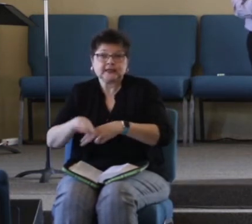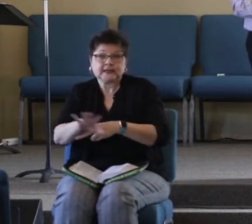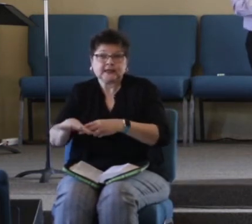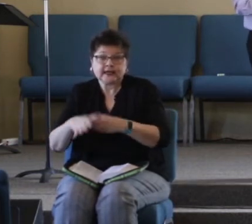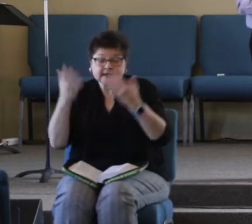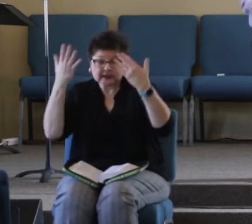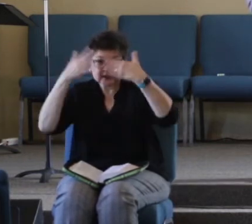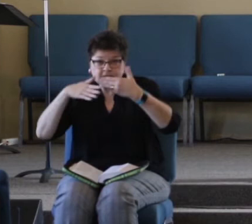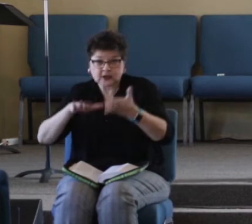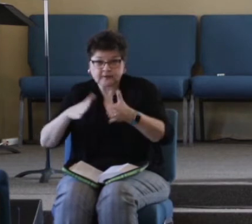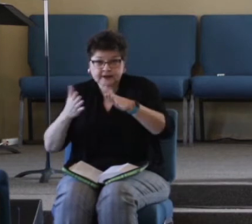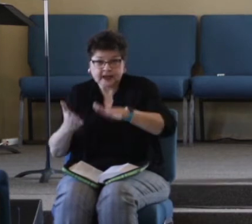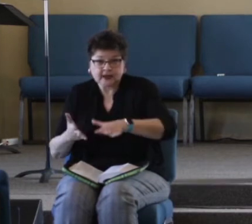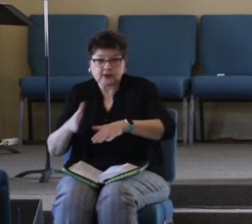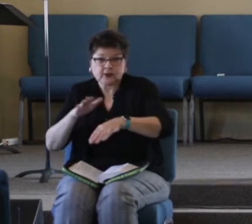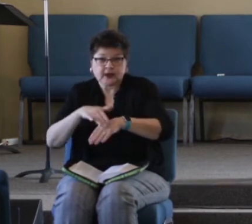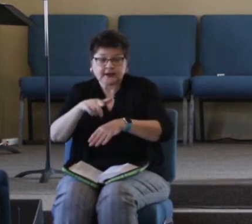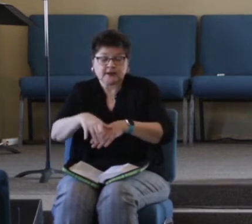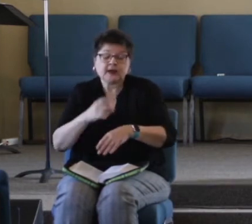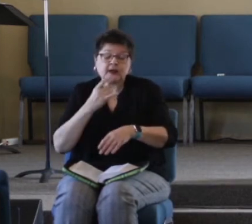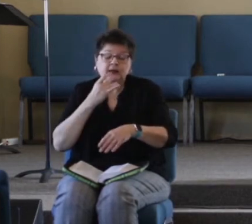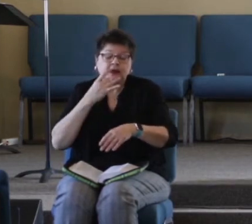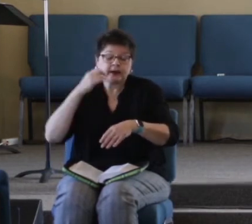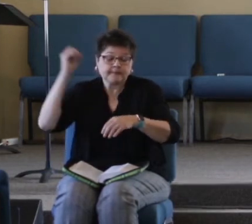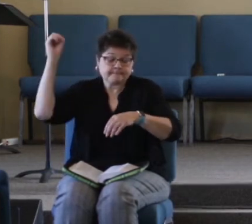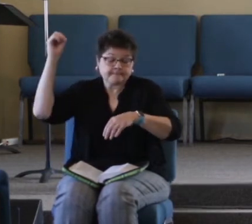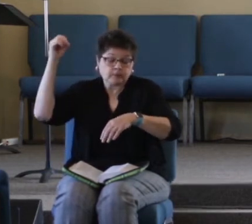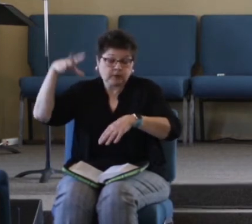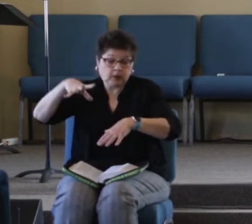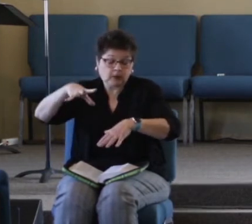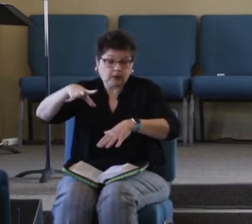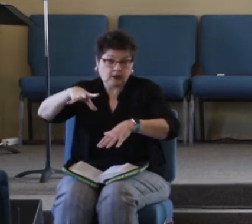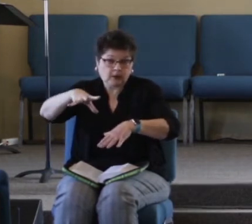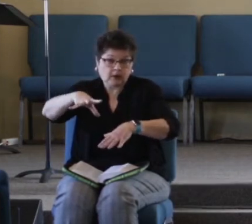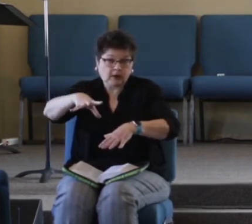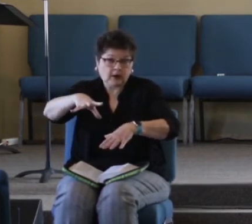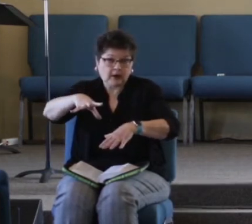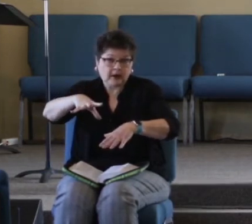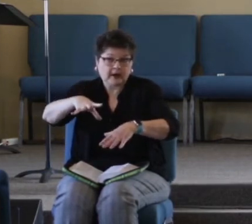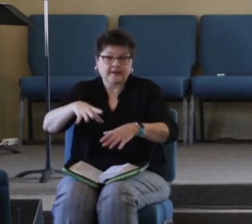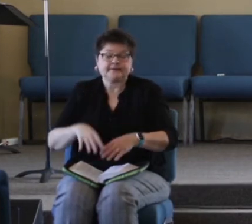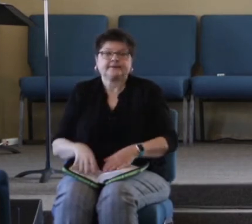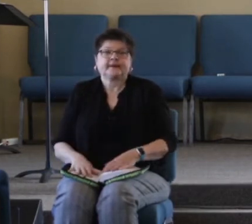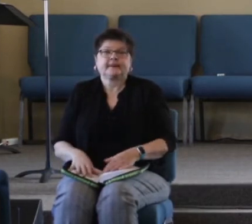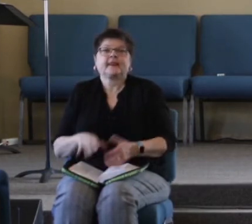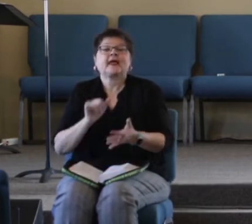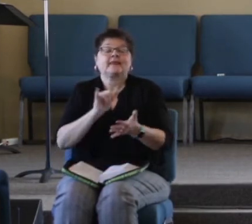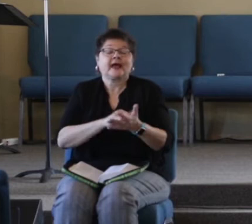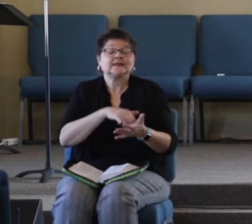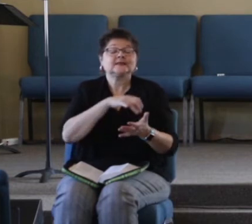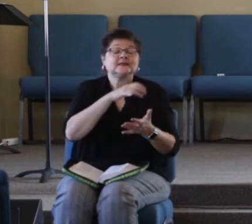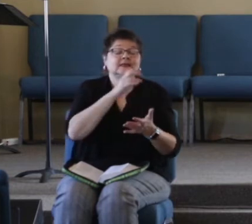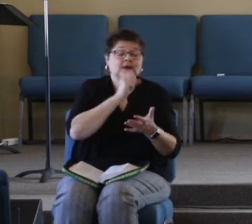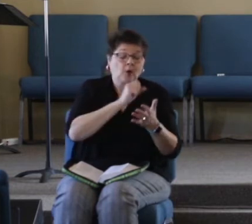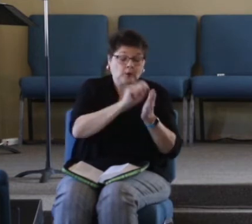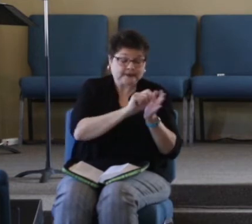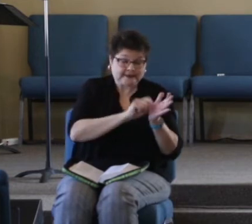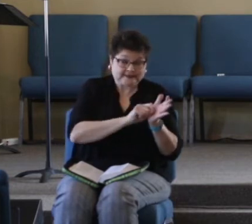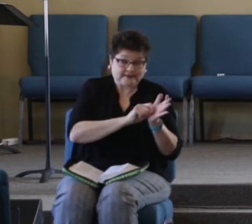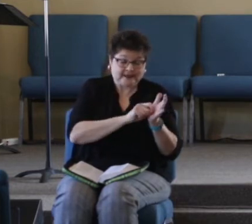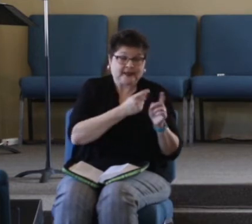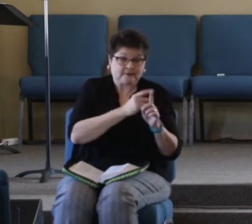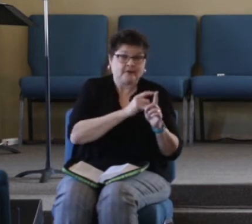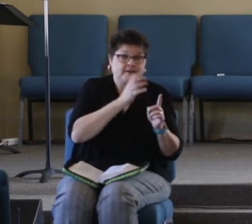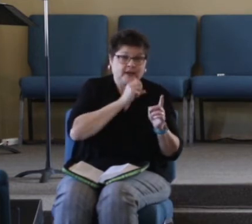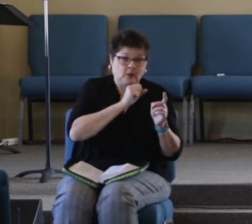death, upon them a light dawned. Okay? That's the Old Testament. That's from the